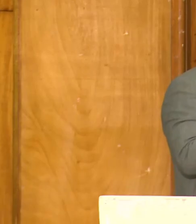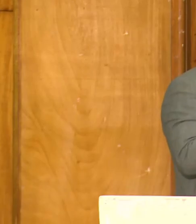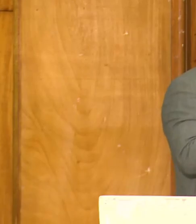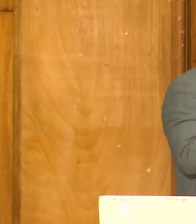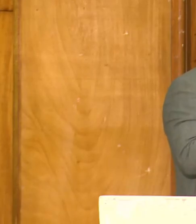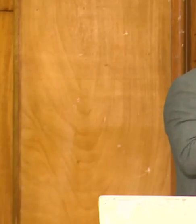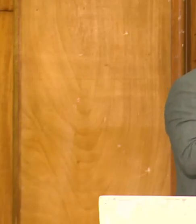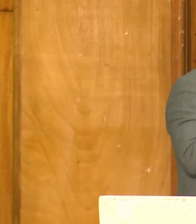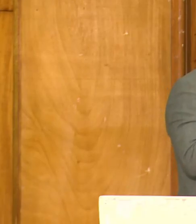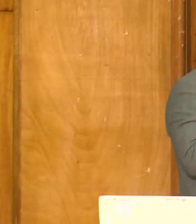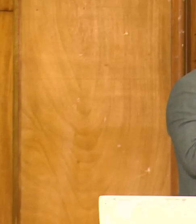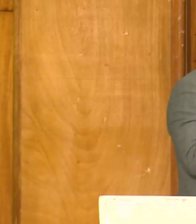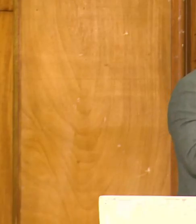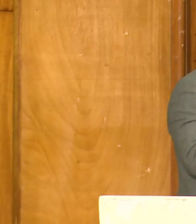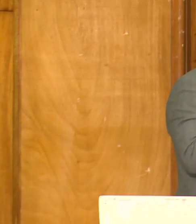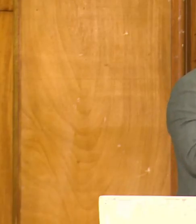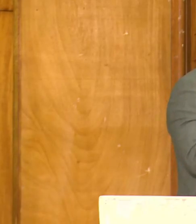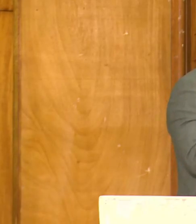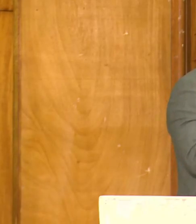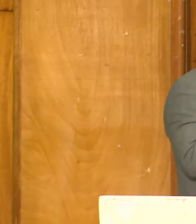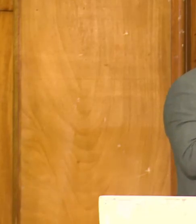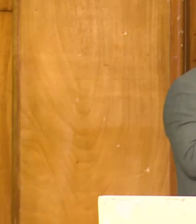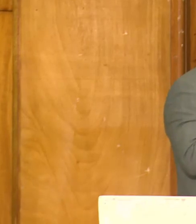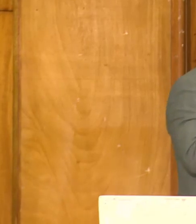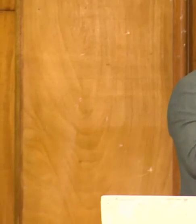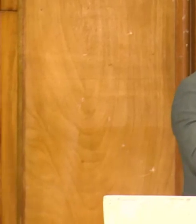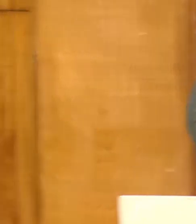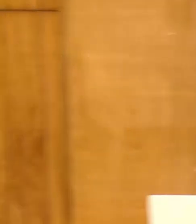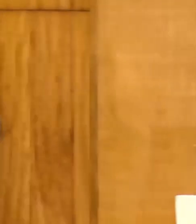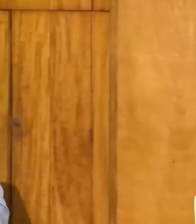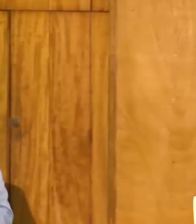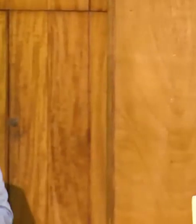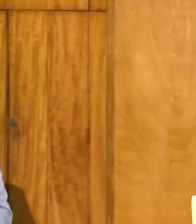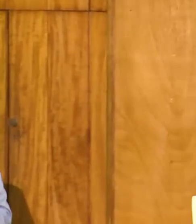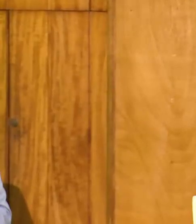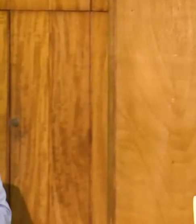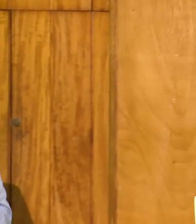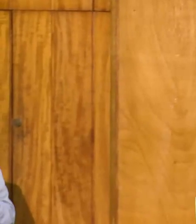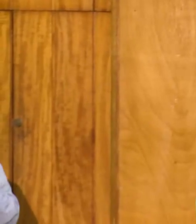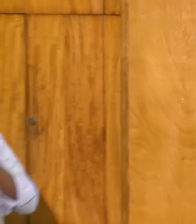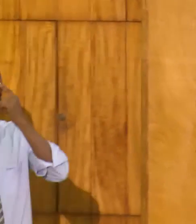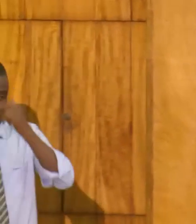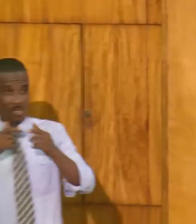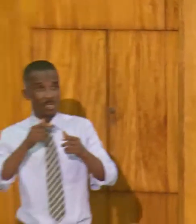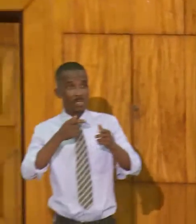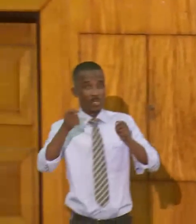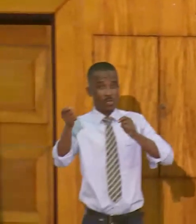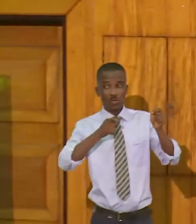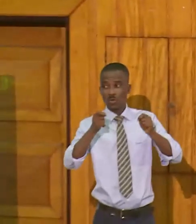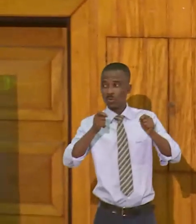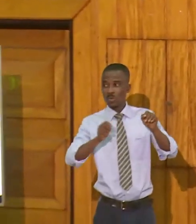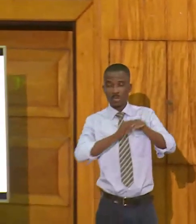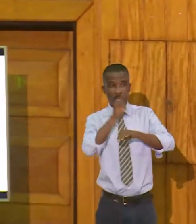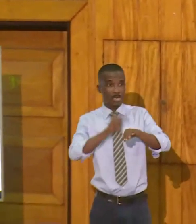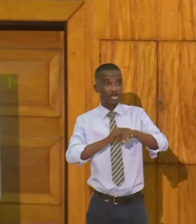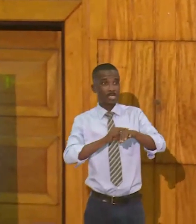commodities or reagents or drugs that are not part of the waiver, because this is controlled by the National